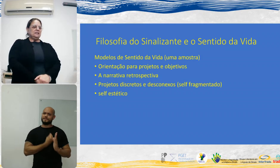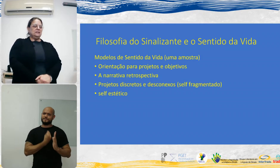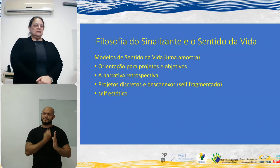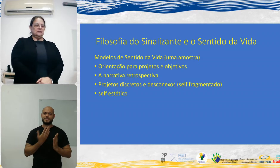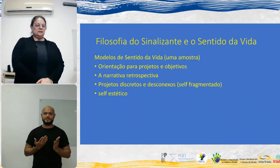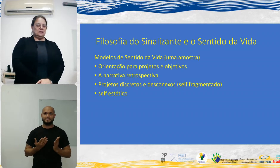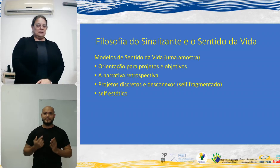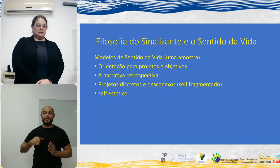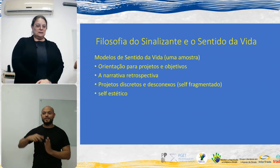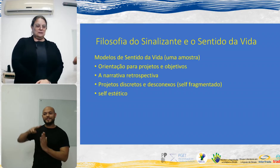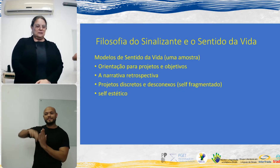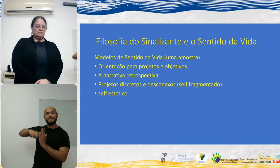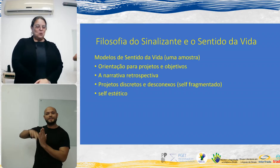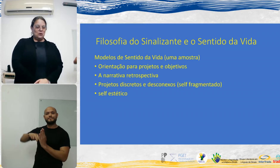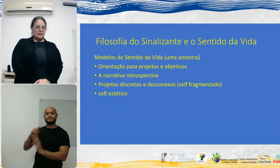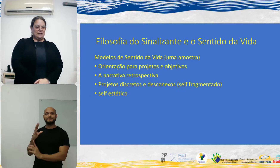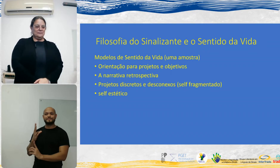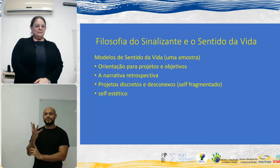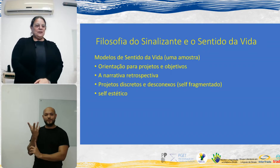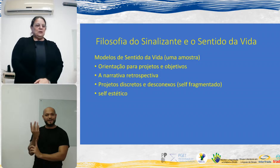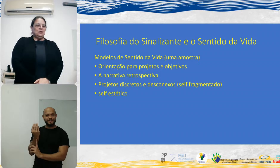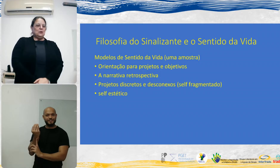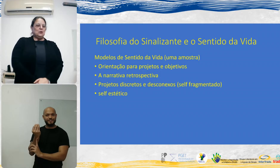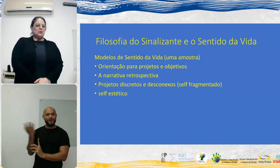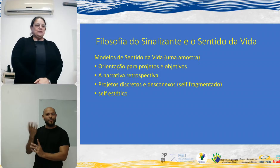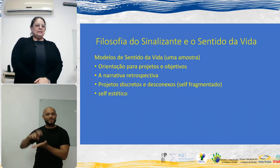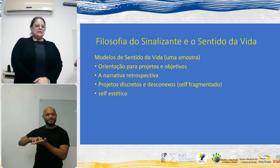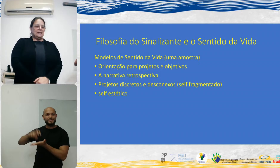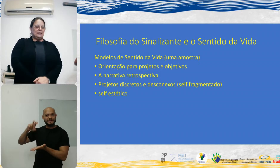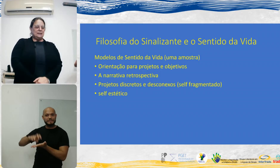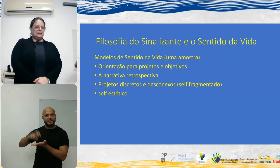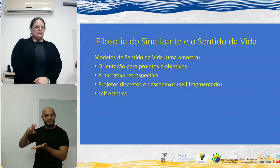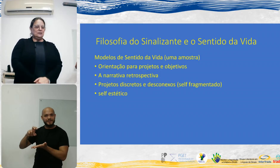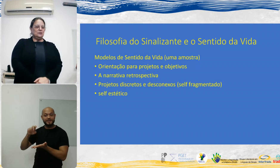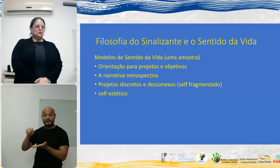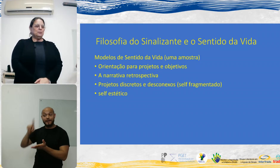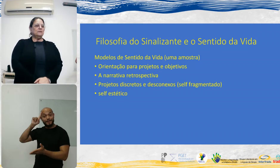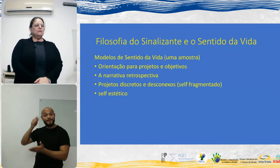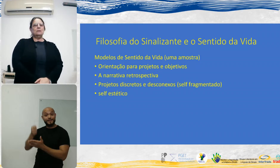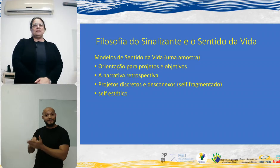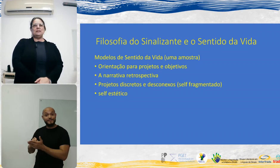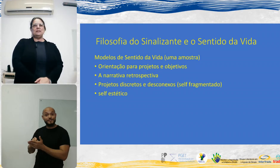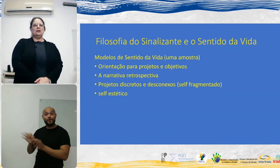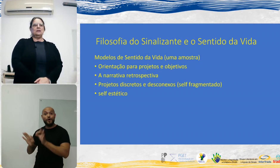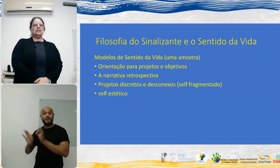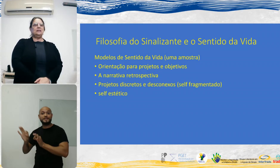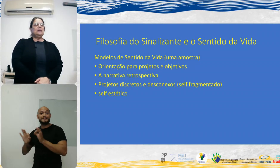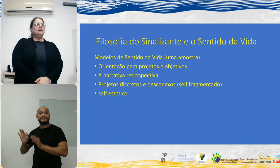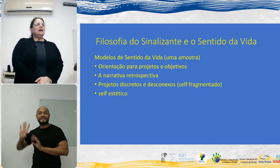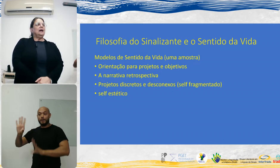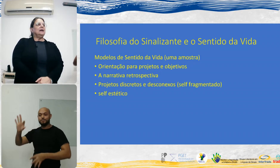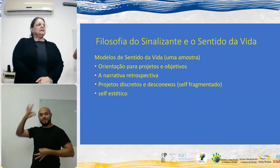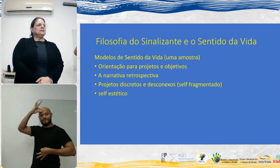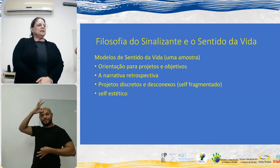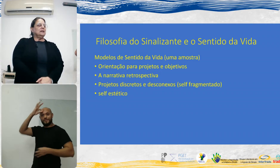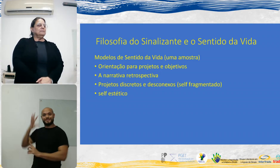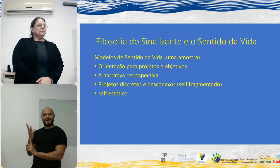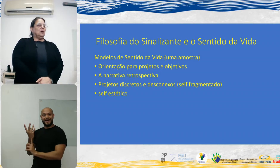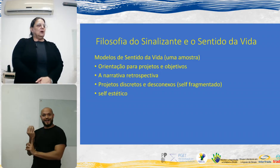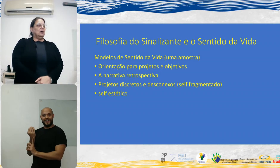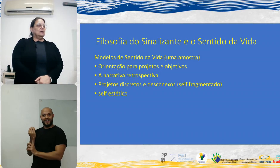artist this morning who decided to do performance art